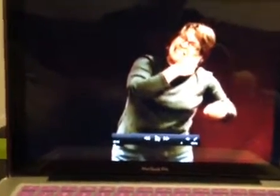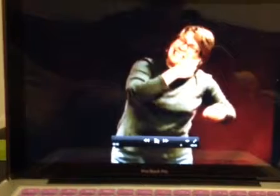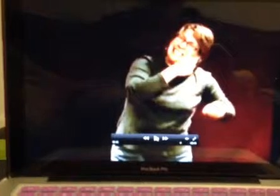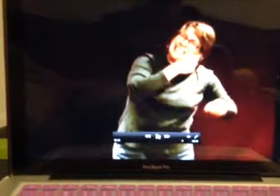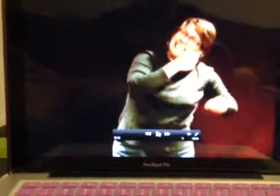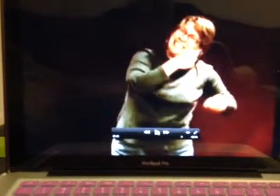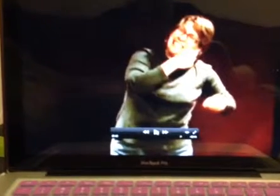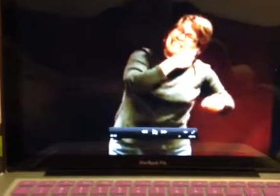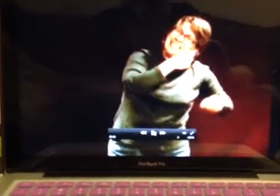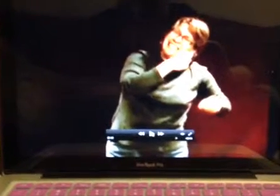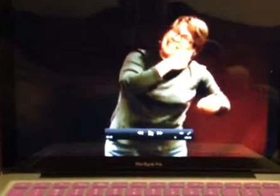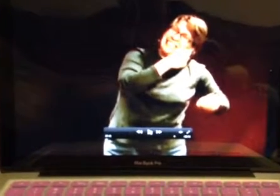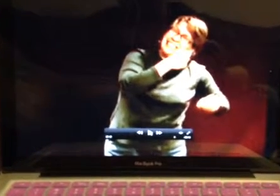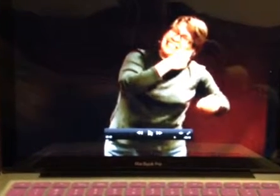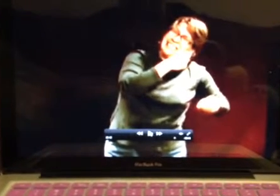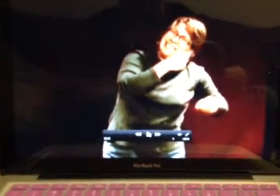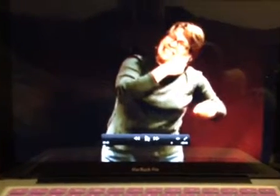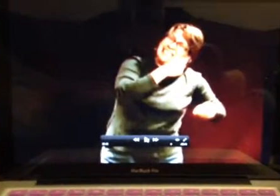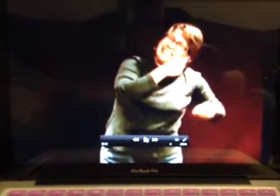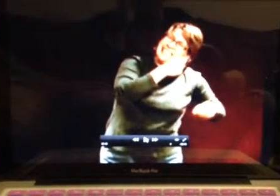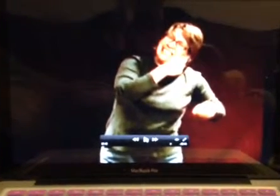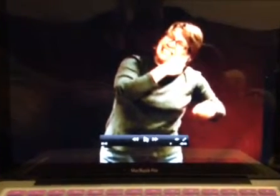way downstream still.